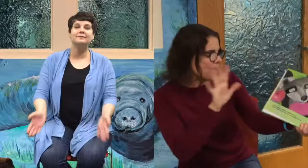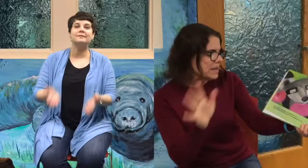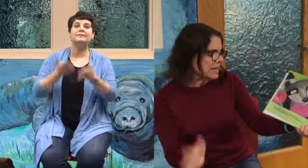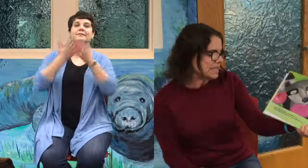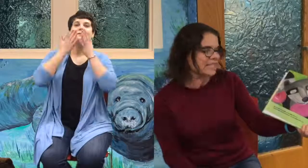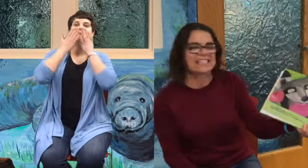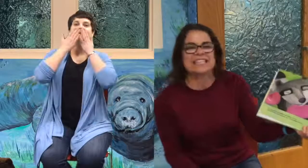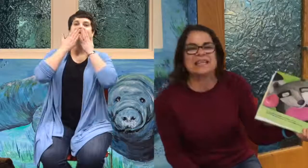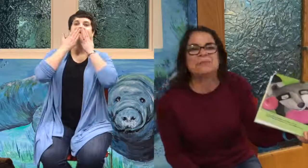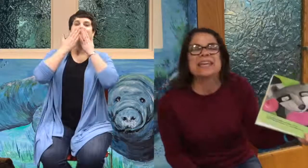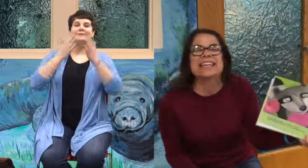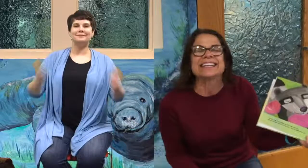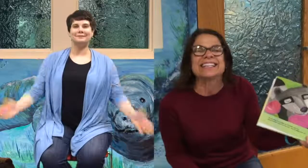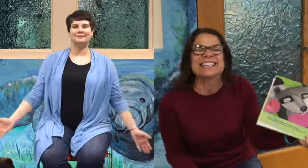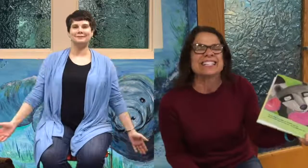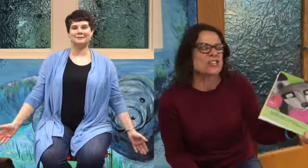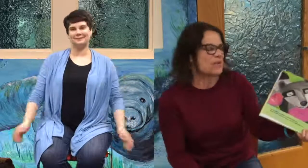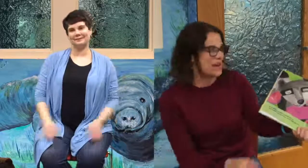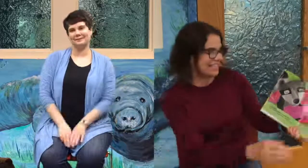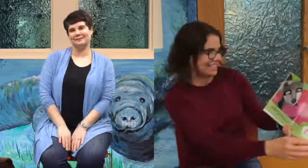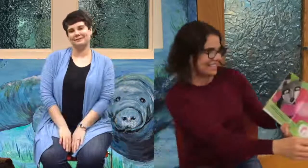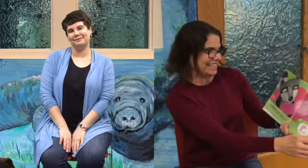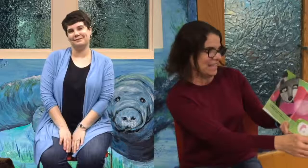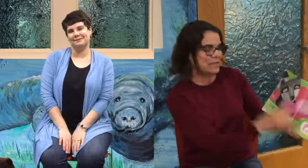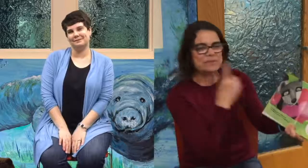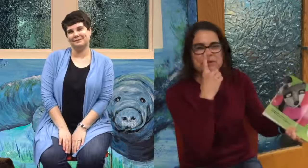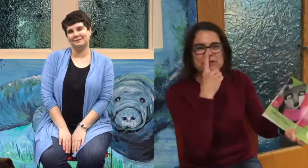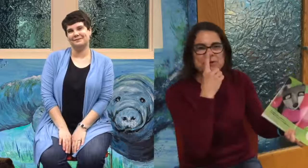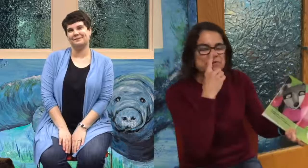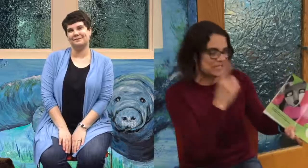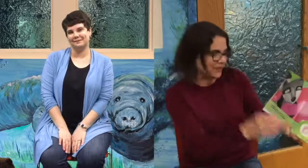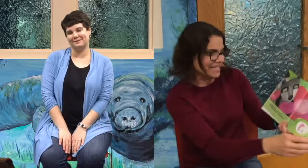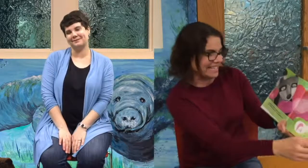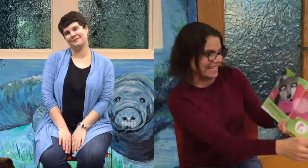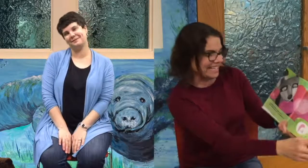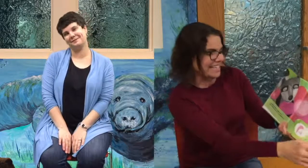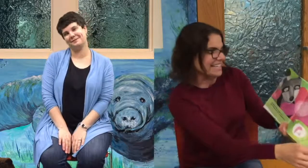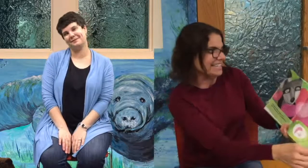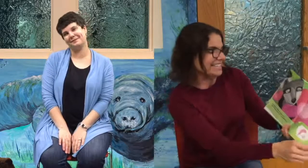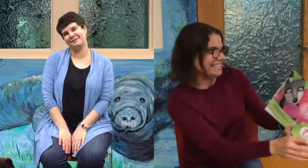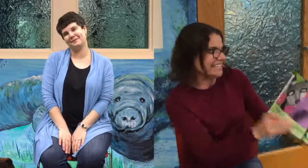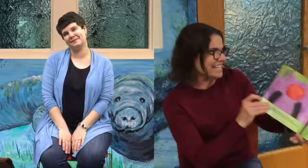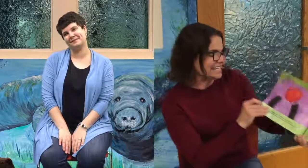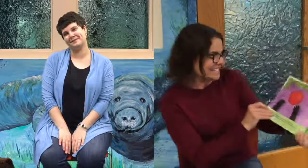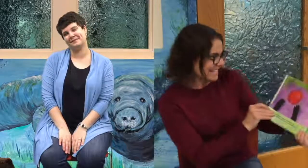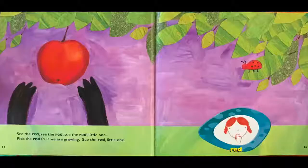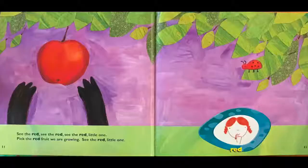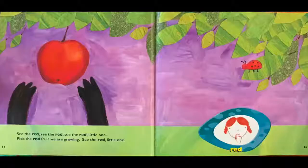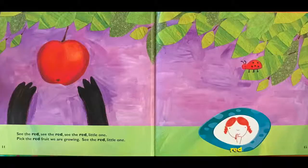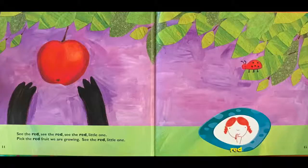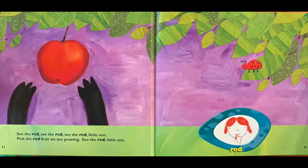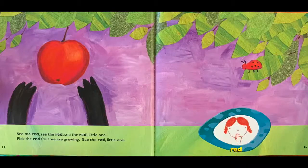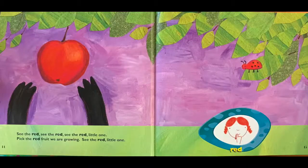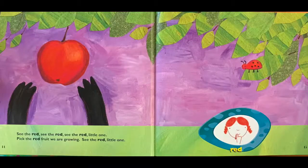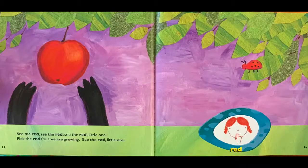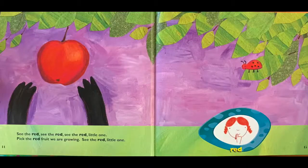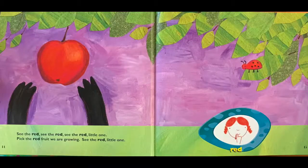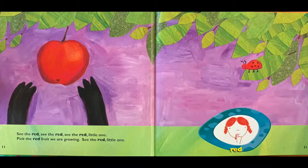open. See the pink, little one. We smell with our noses, right? Nice. Right, see the red. Remember we learned this